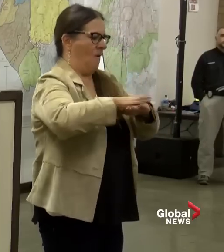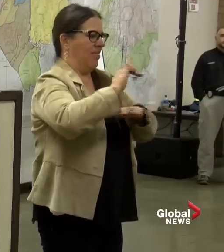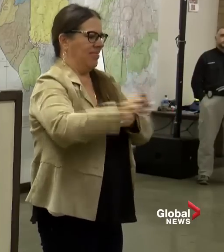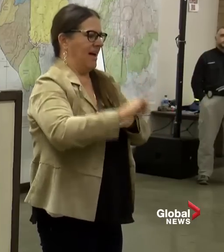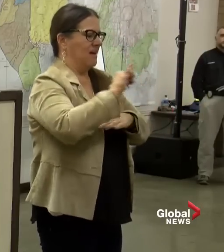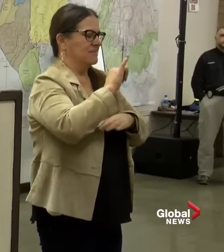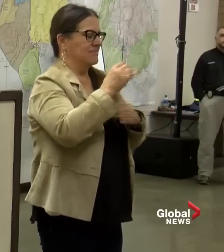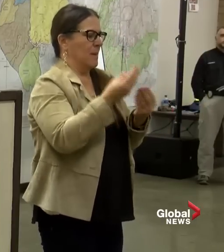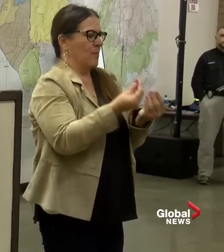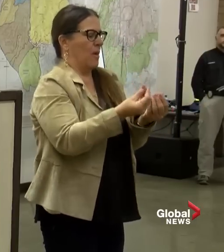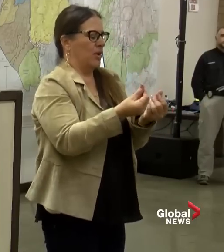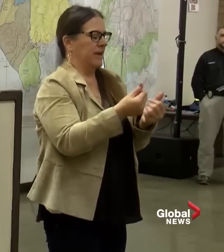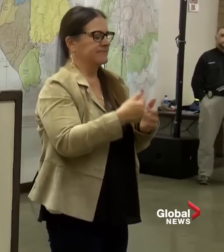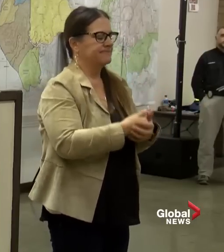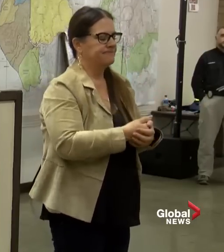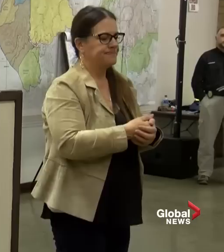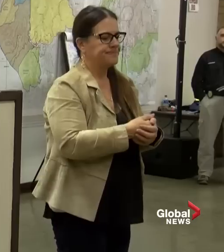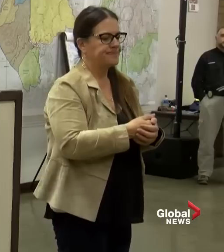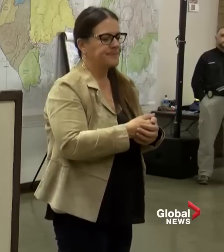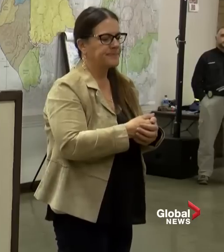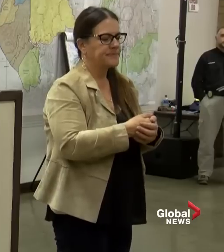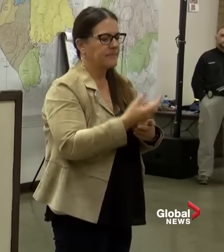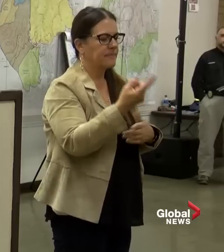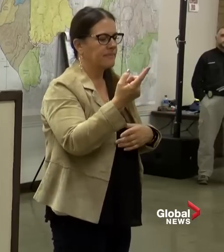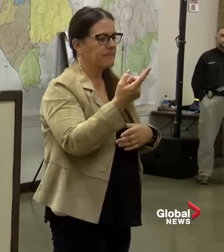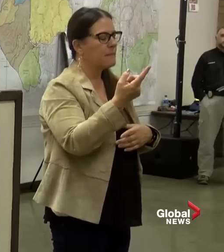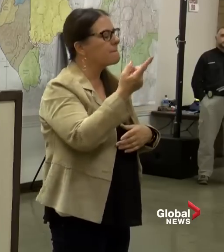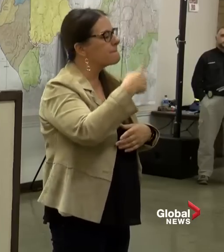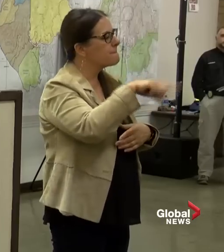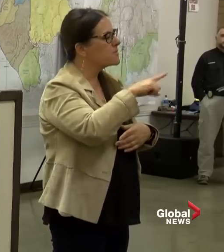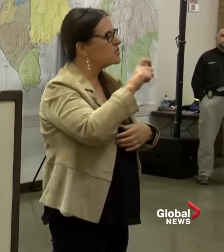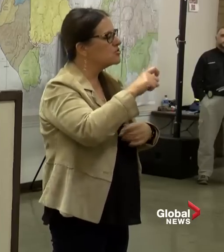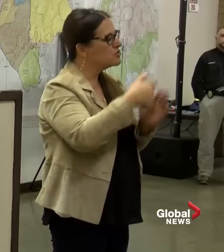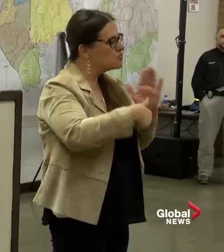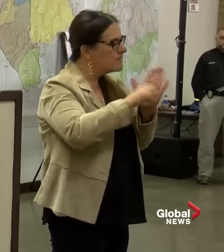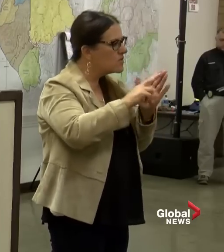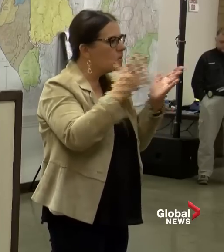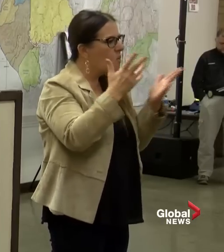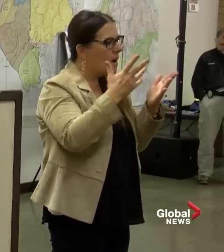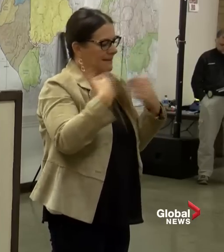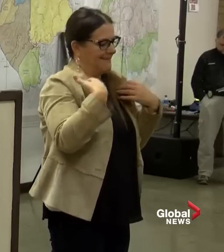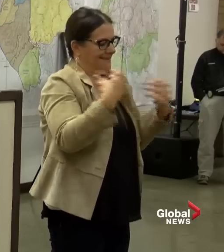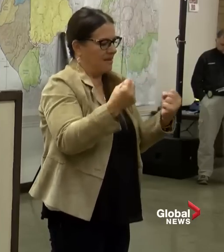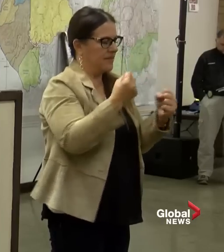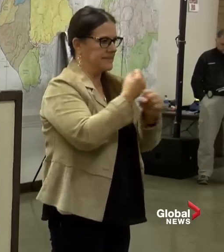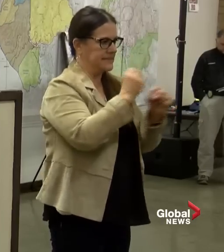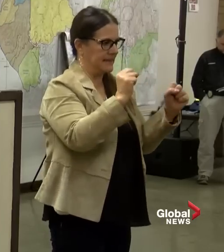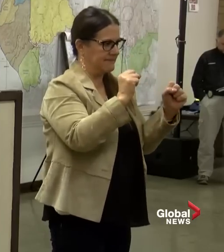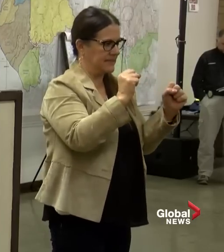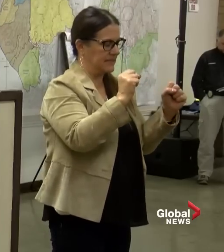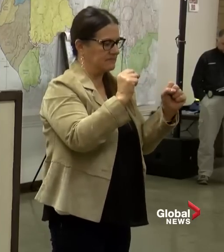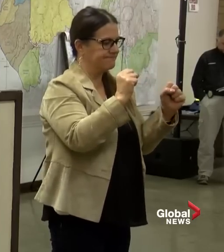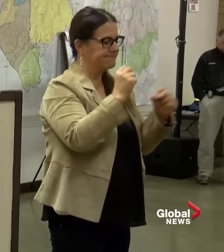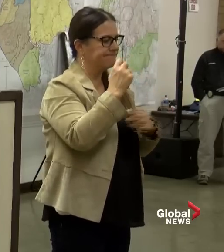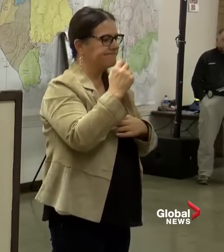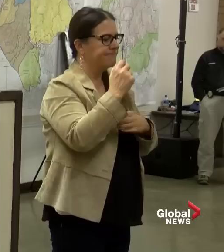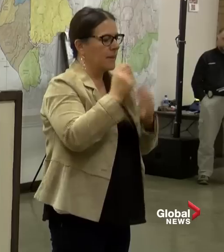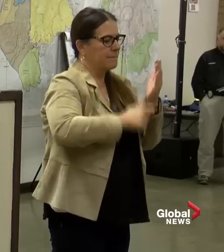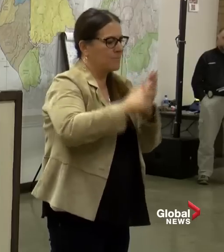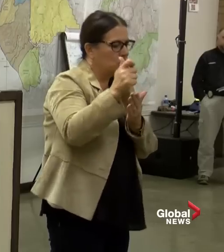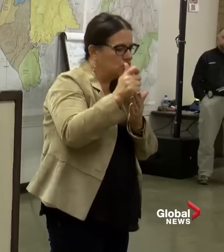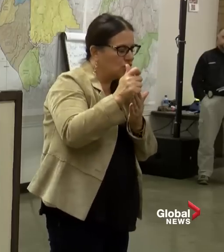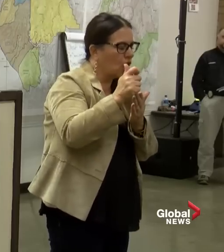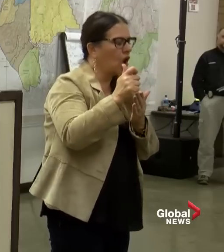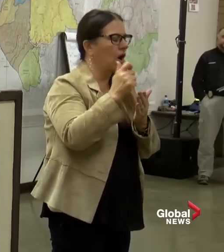properties. Residents should review the health and safety precaution for reentry packet, which will be distributed